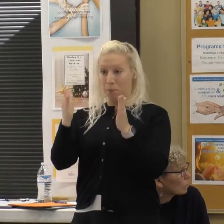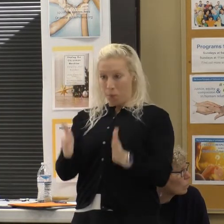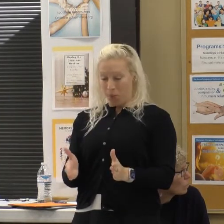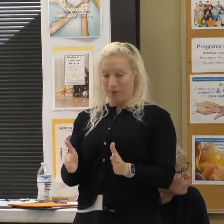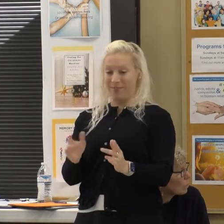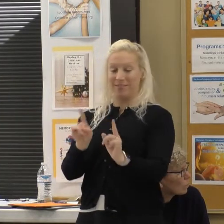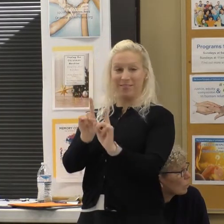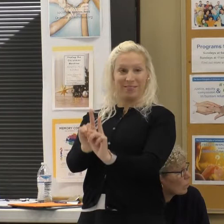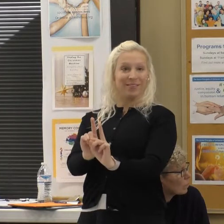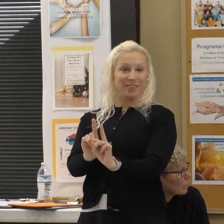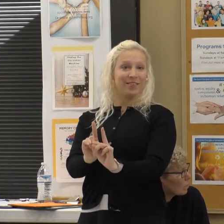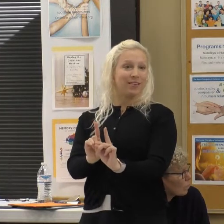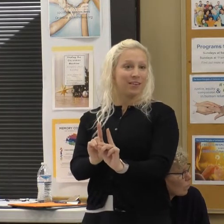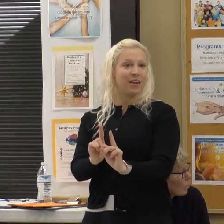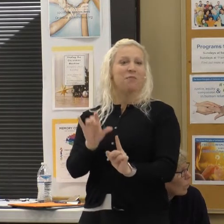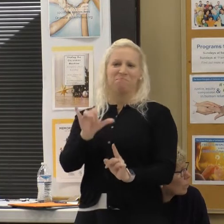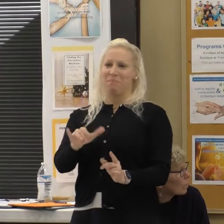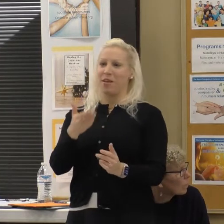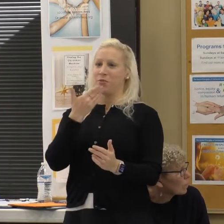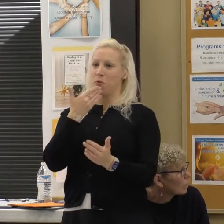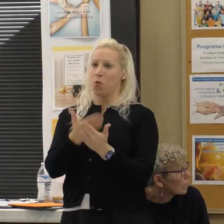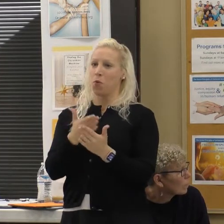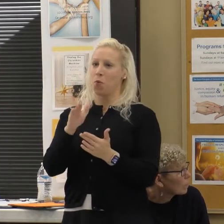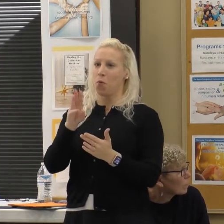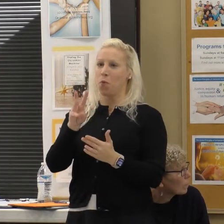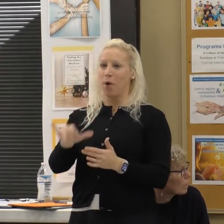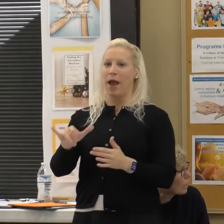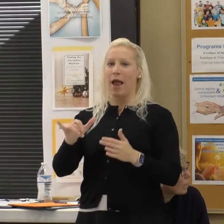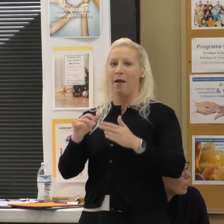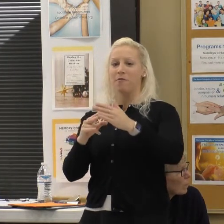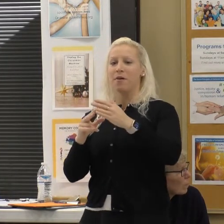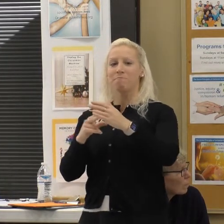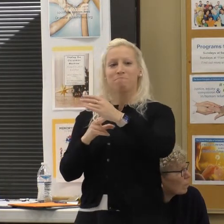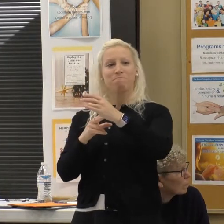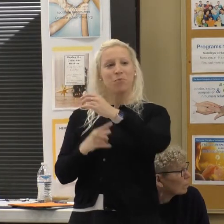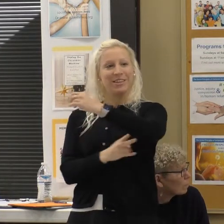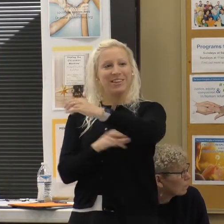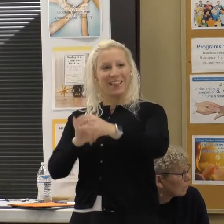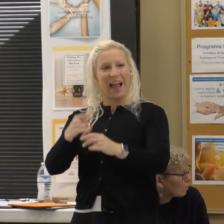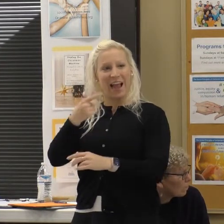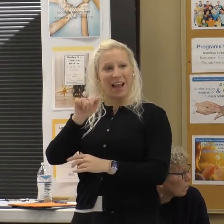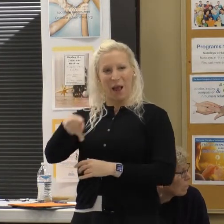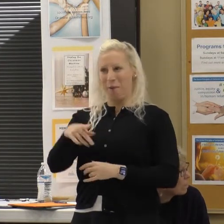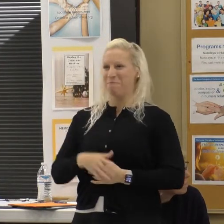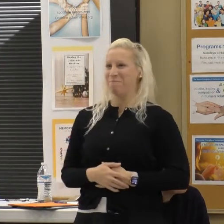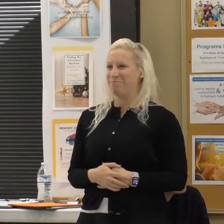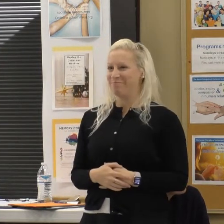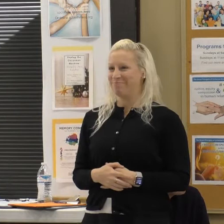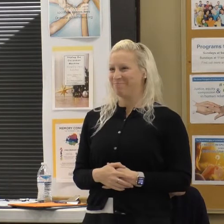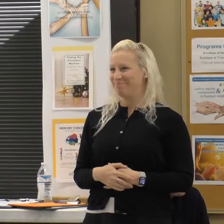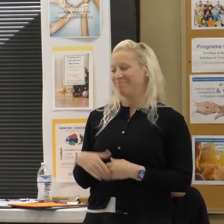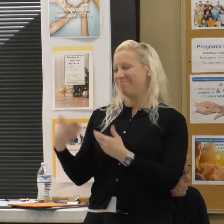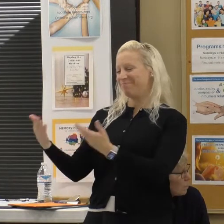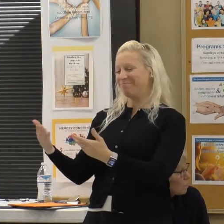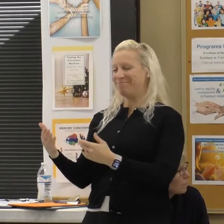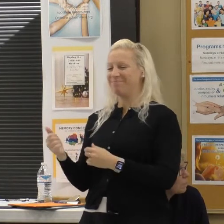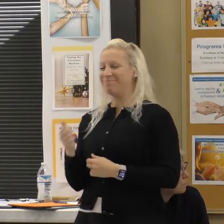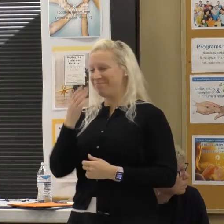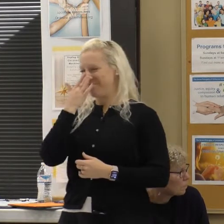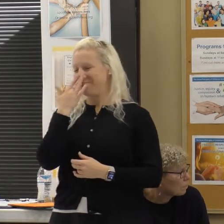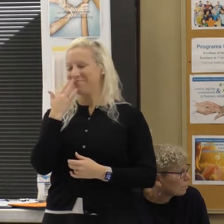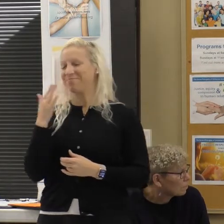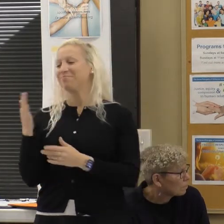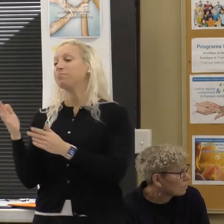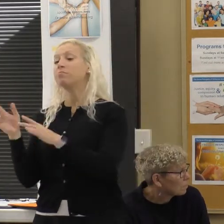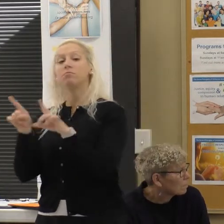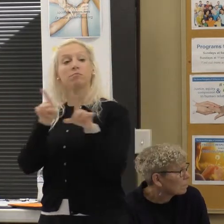team to provide communication access for that person coming into your office. That provides, well, a